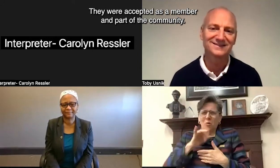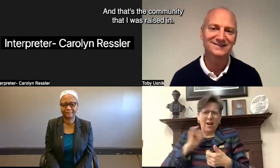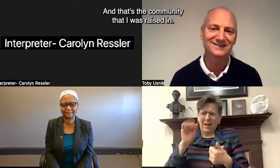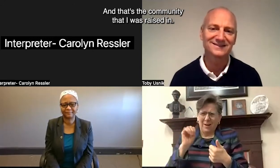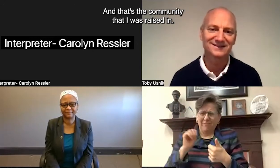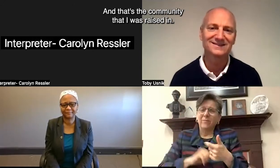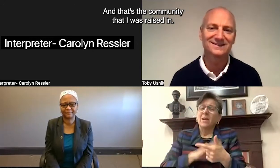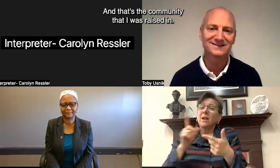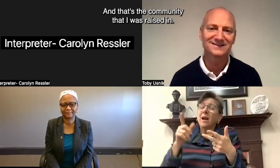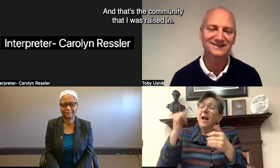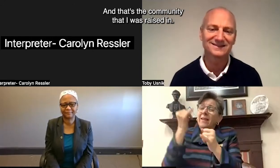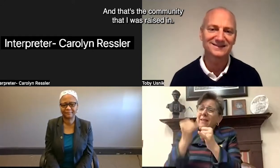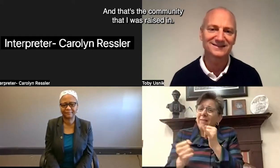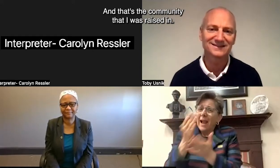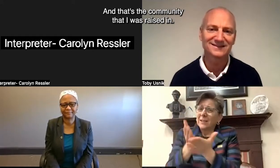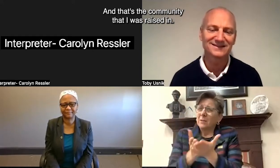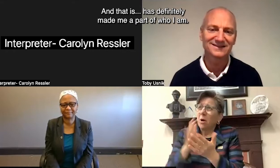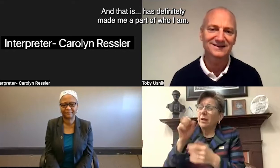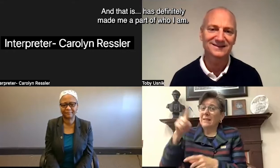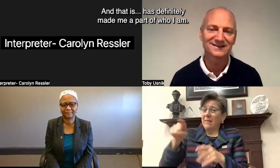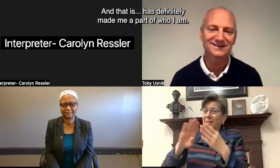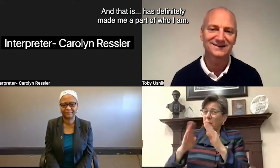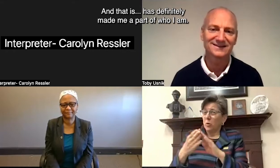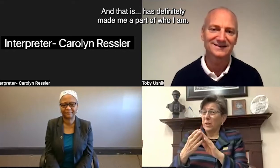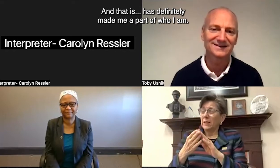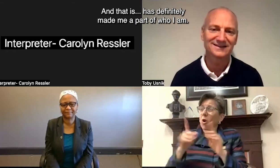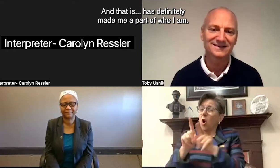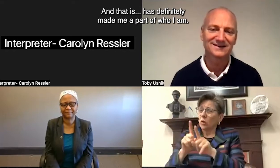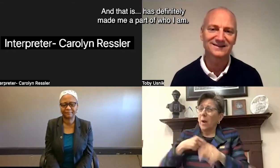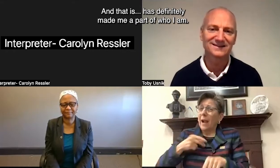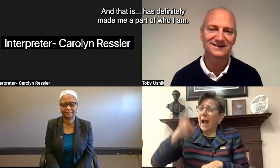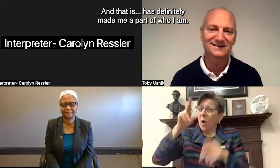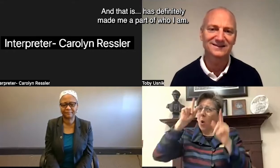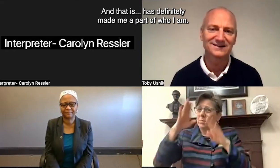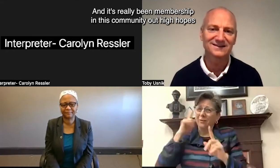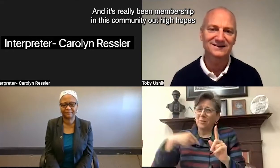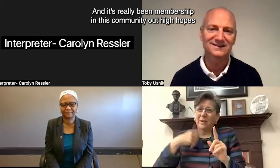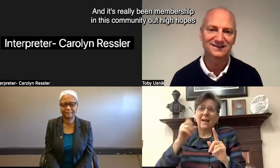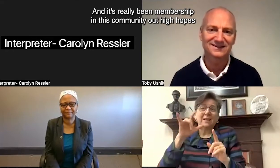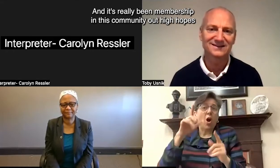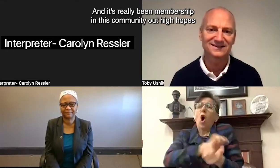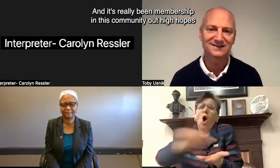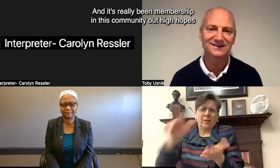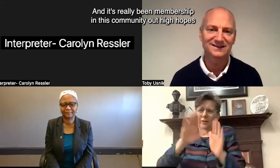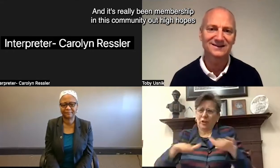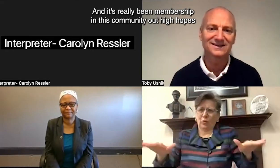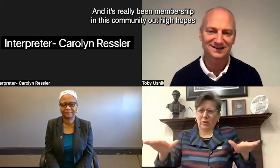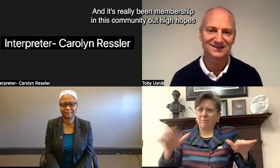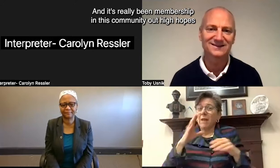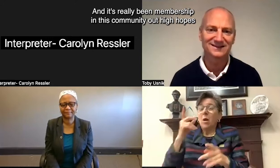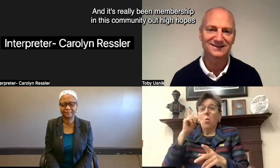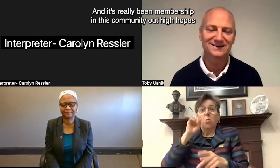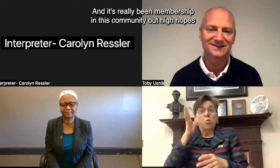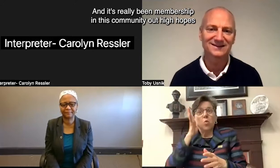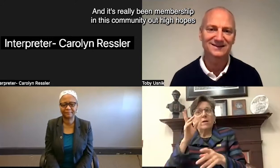that I was raised in. And that is definitely made me a part of who I am. And it's really been membership in this community that's allowed high hopes